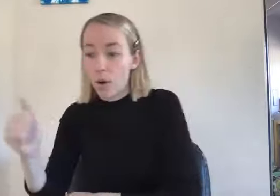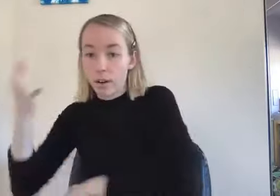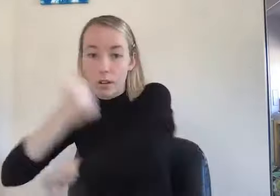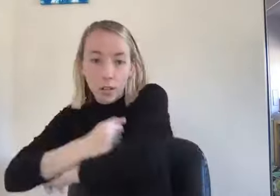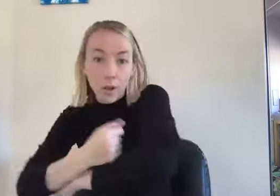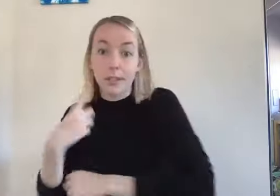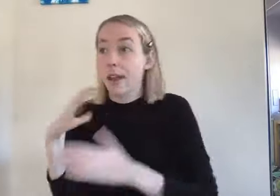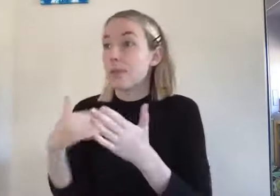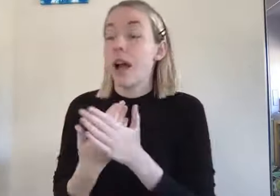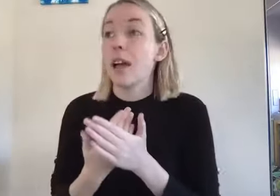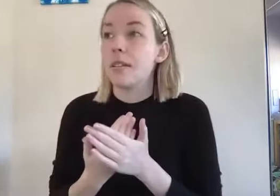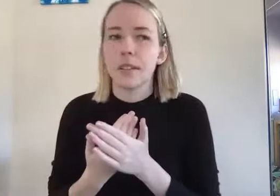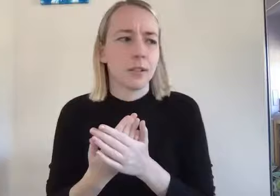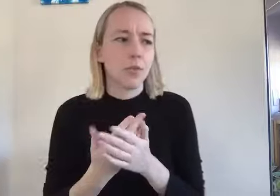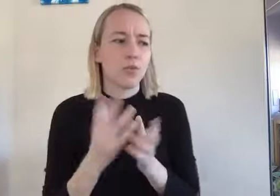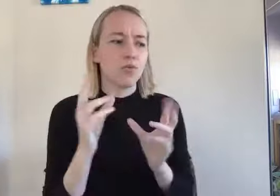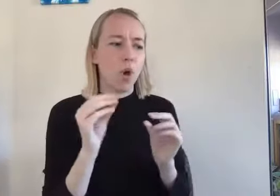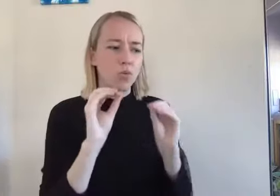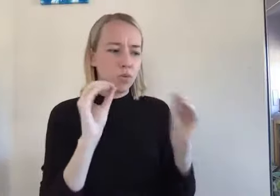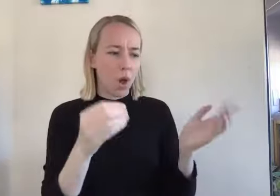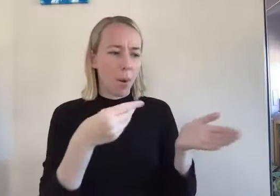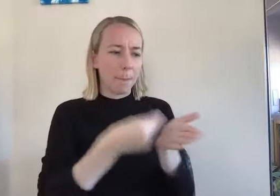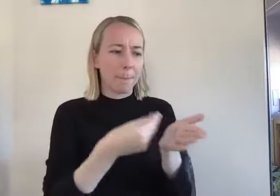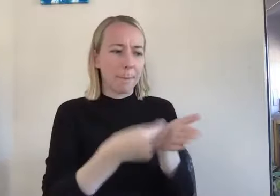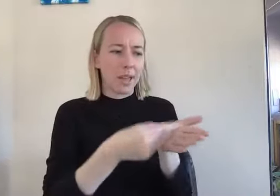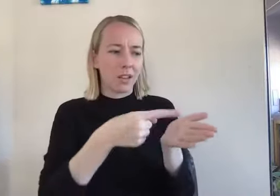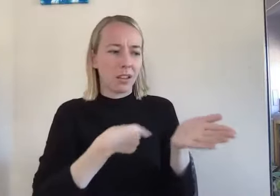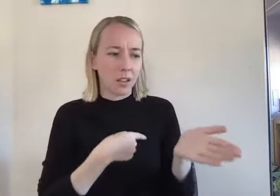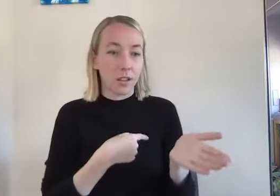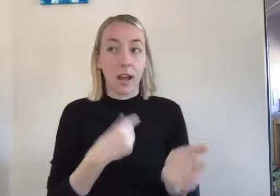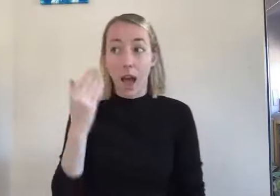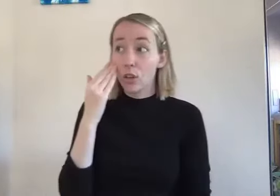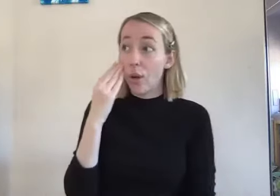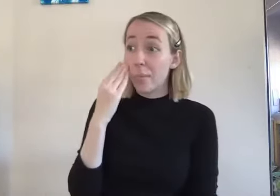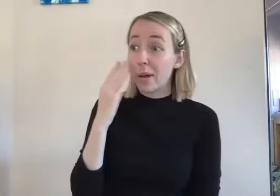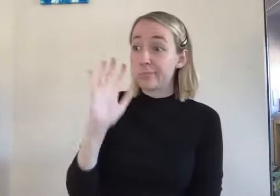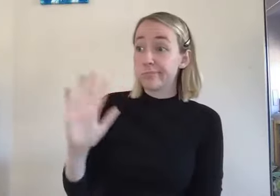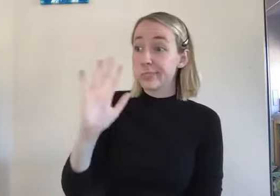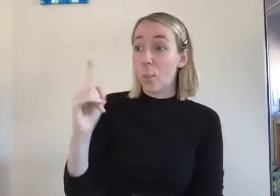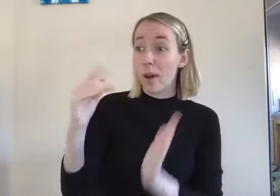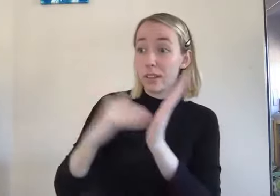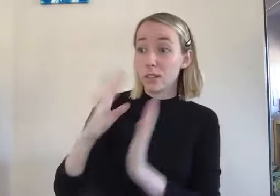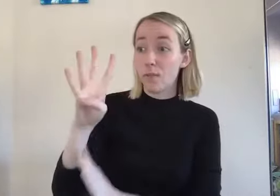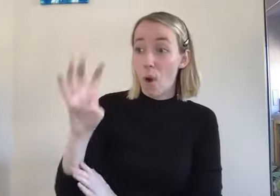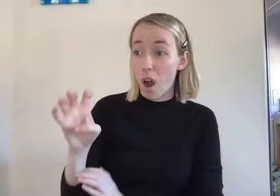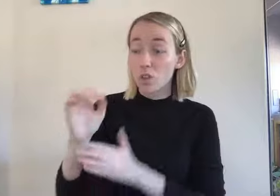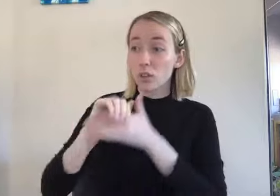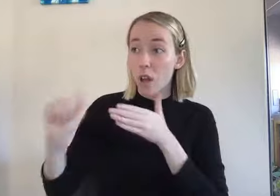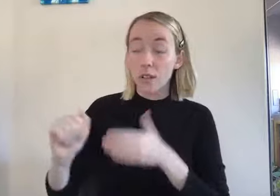finally found them, and they said, "No, you don't owe any money," And I said, "Well, I know I do owe you about $1,400. And they said, "No,